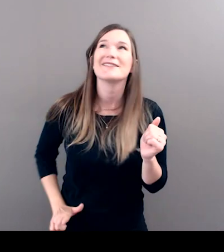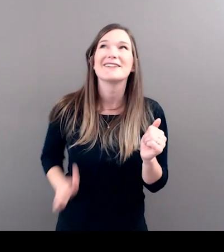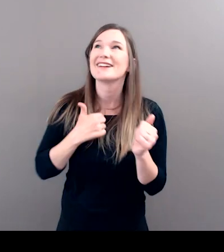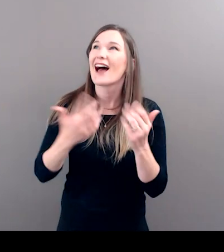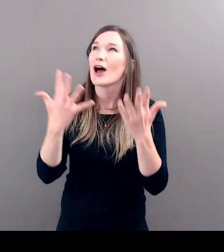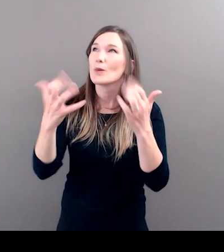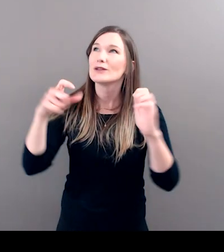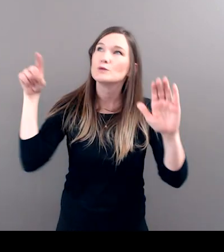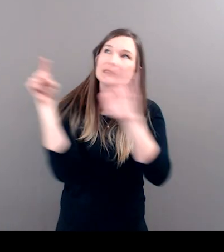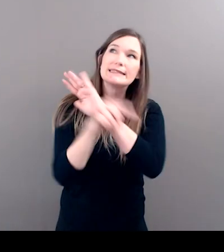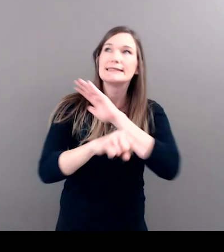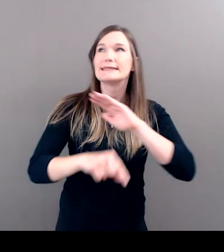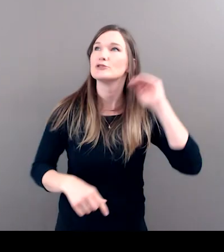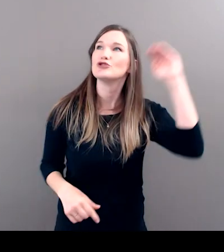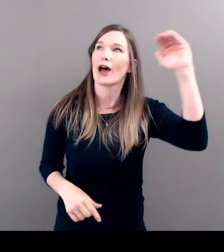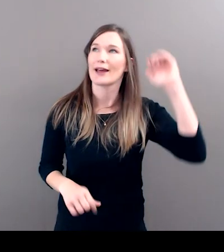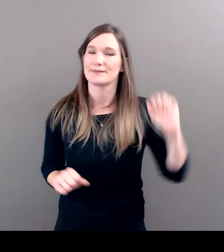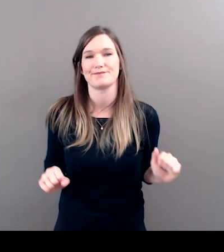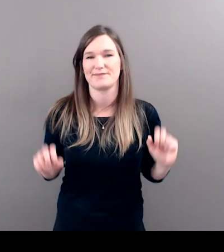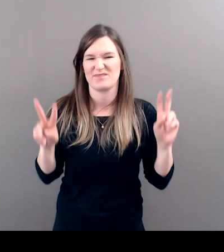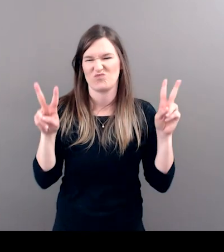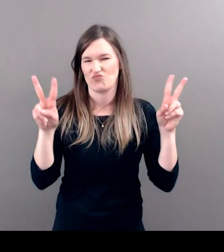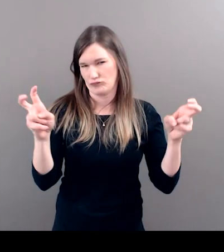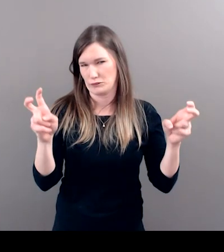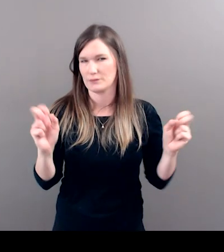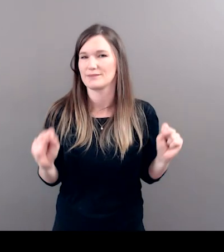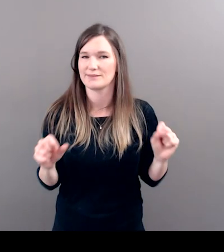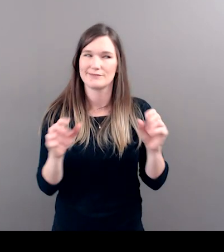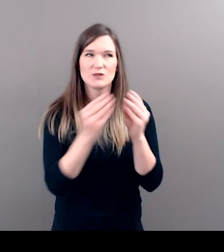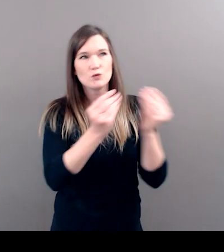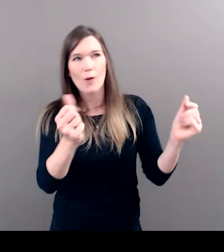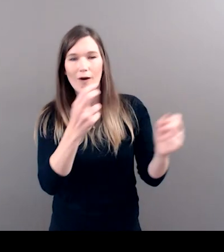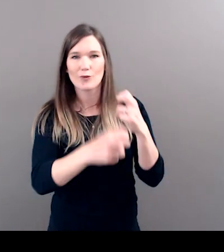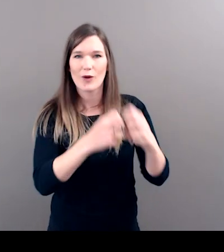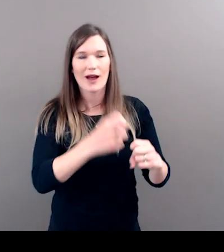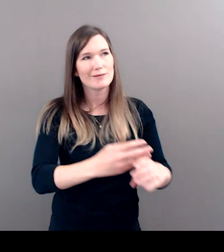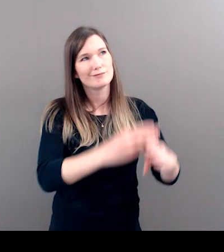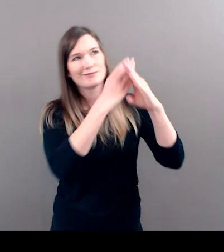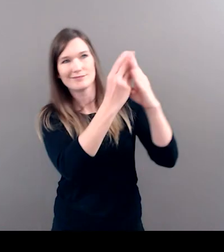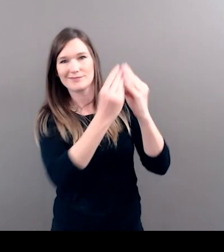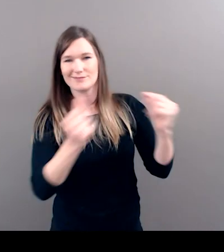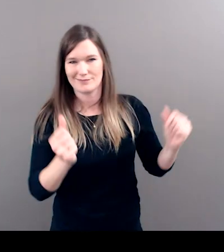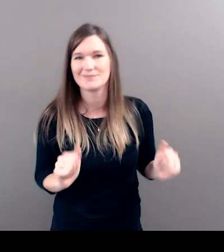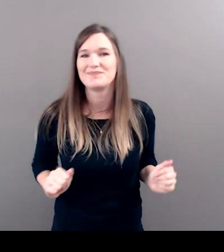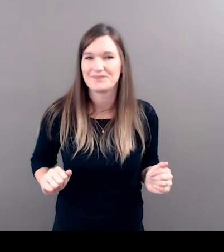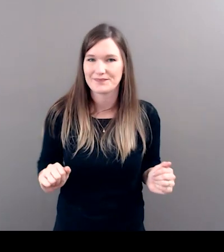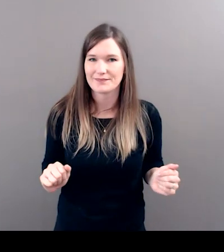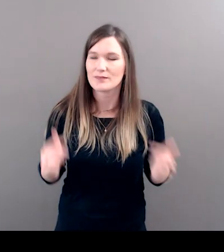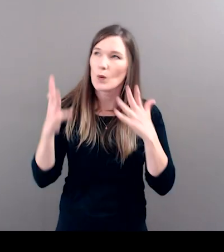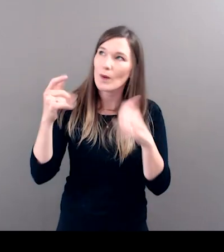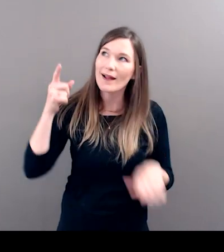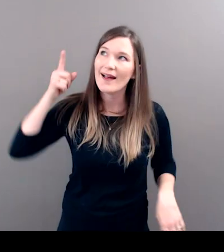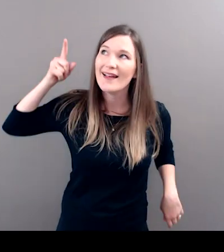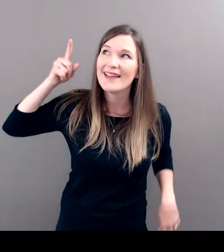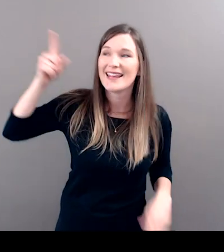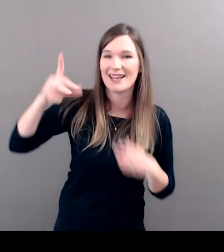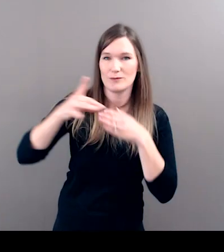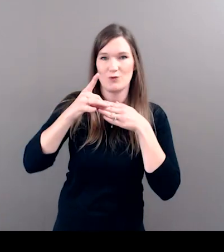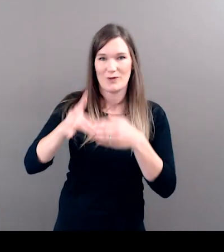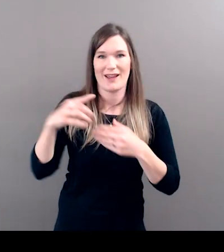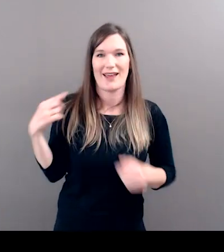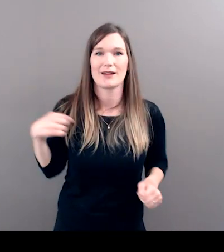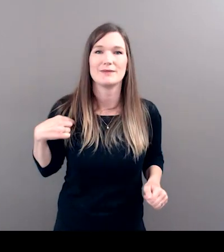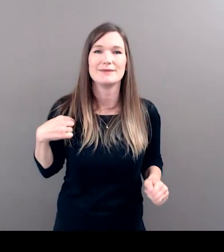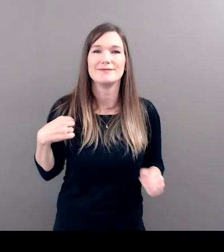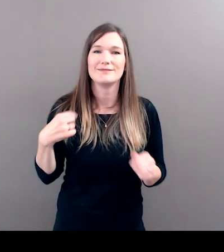I want you to guide me to conquer the giant in my life. There is a Goliath in your